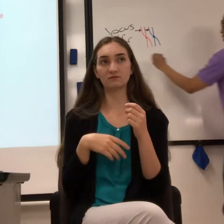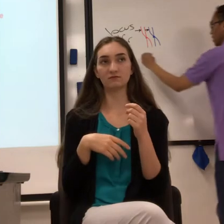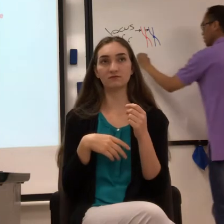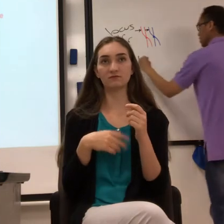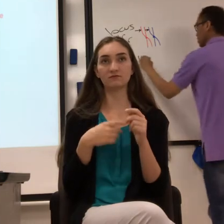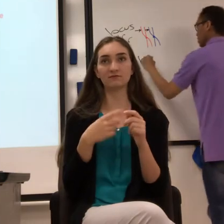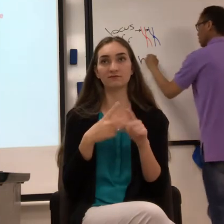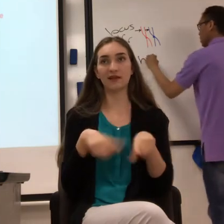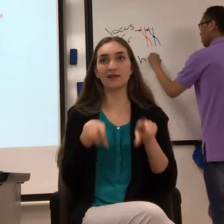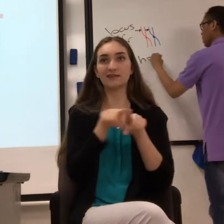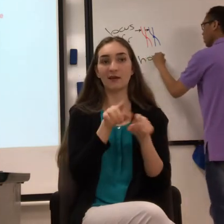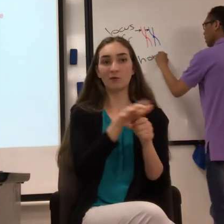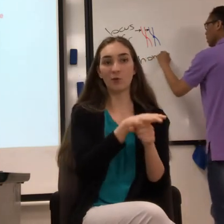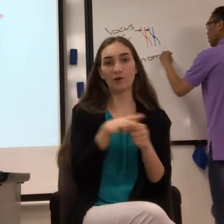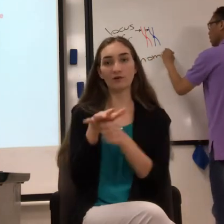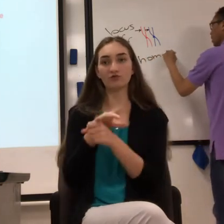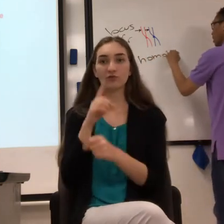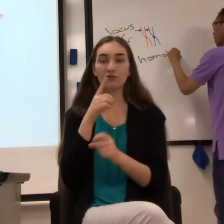homologous